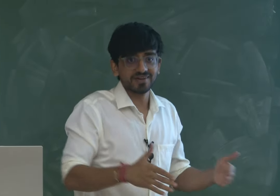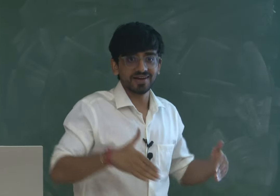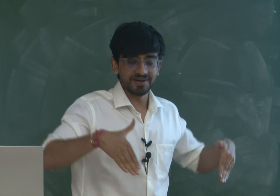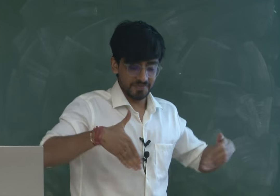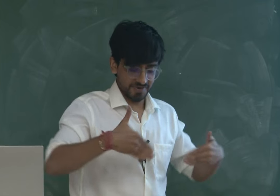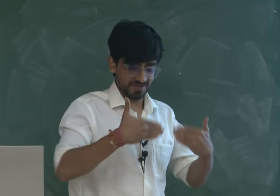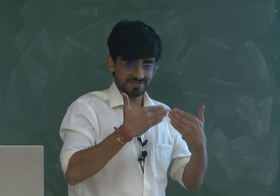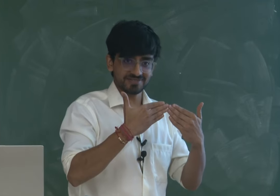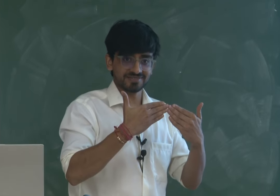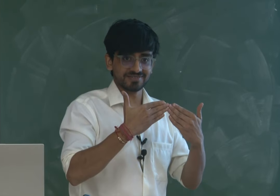and meet.